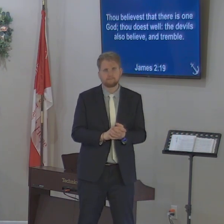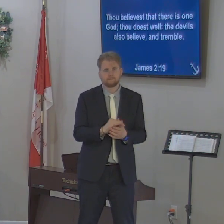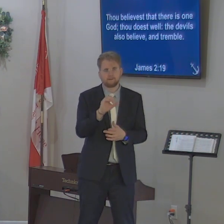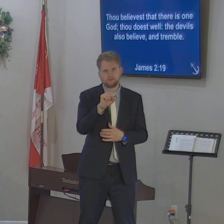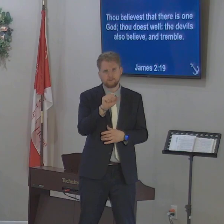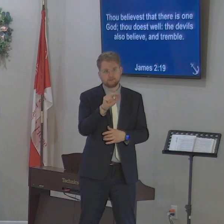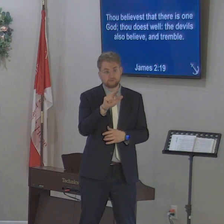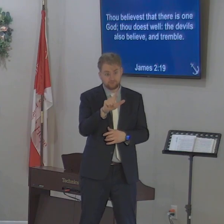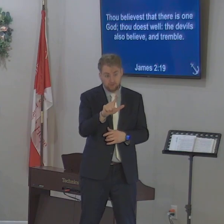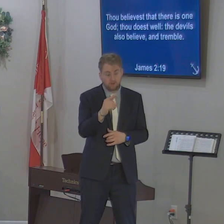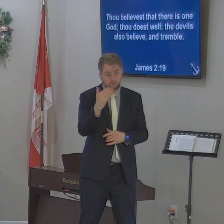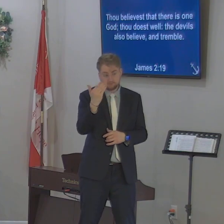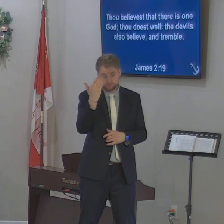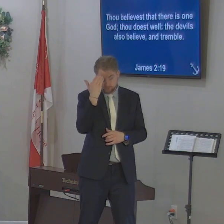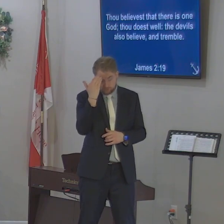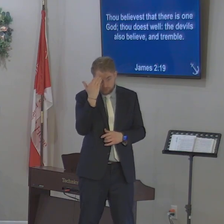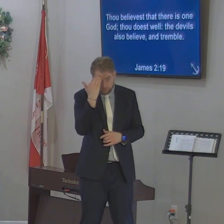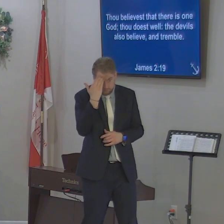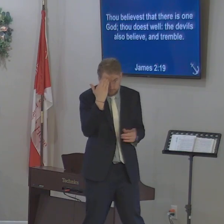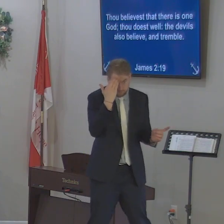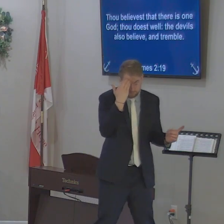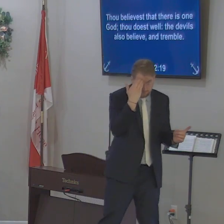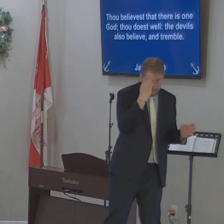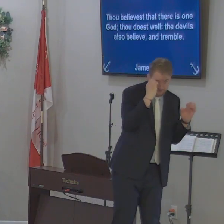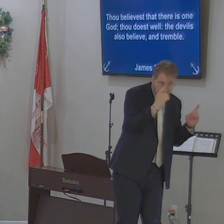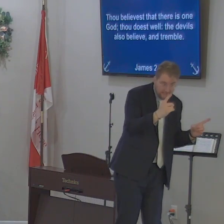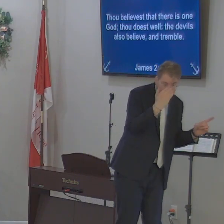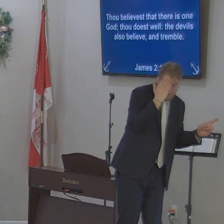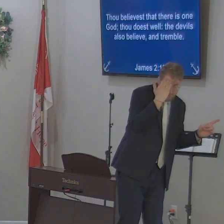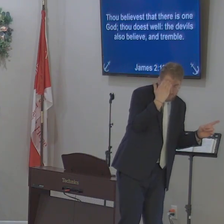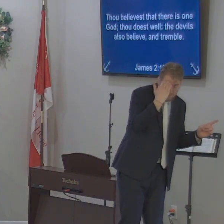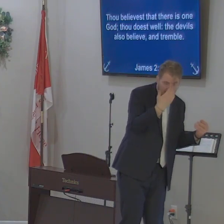educated, and was sincere in his belief, it was not enough.